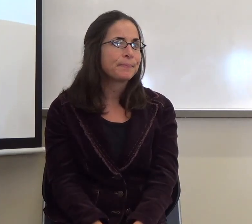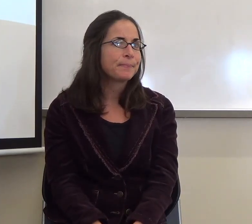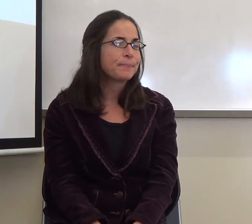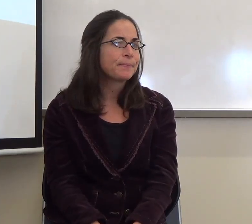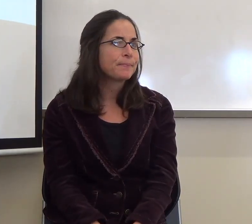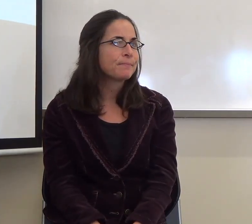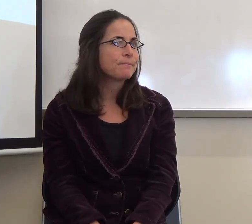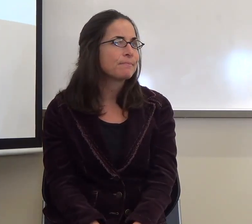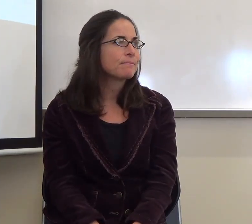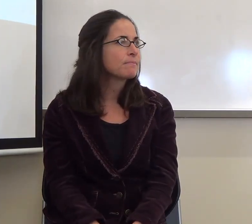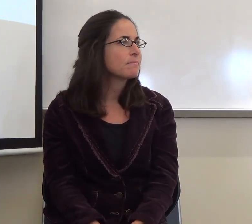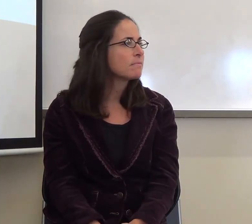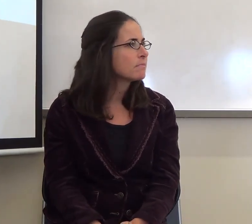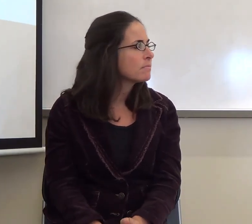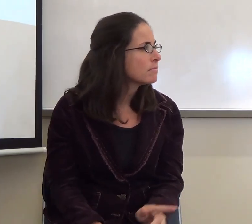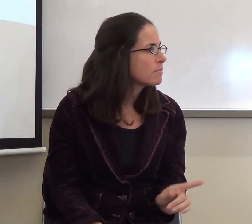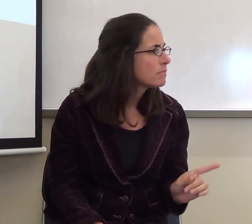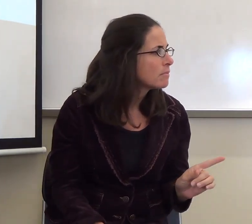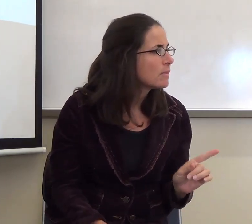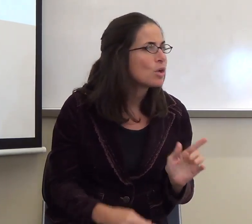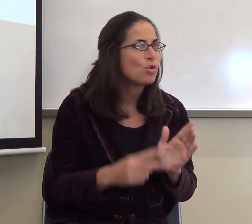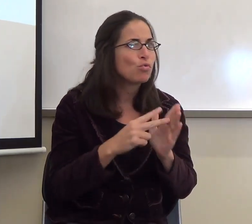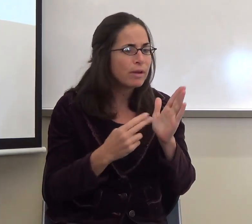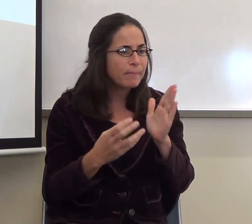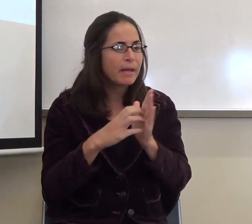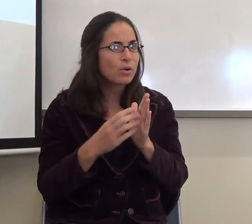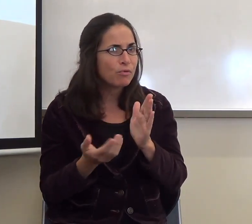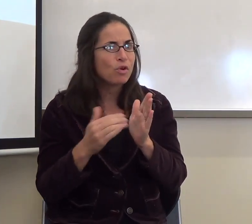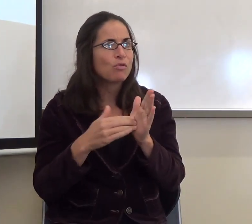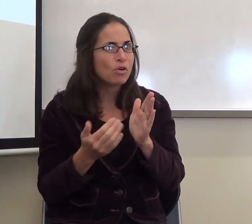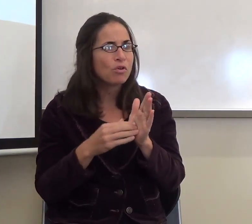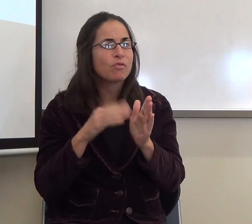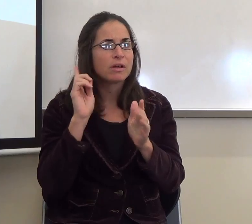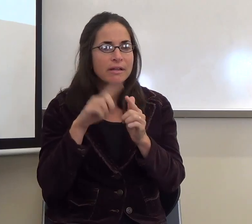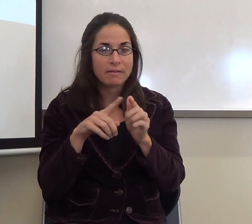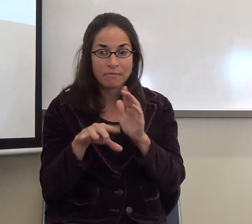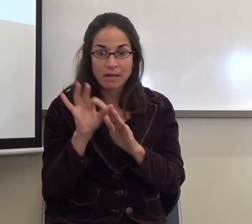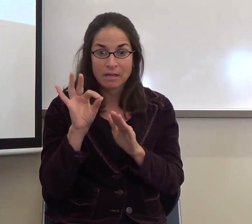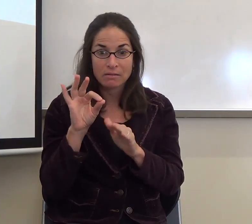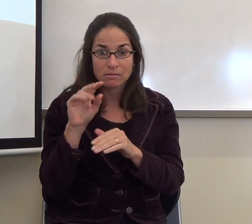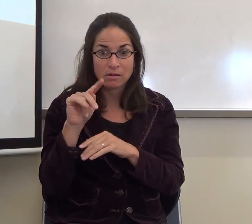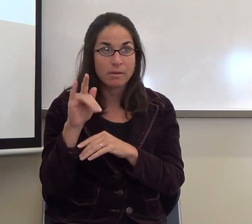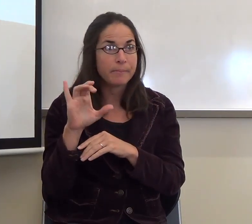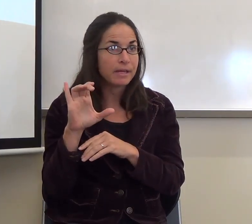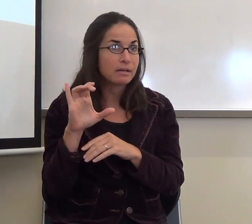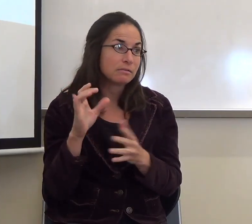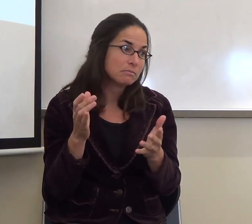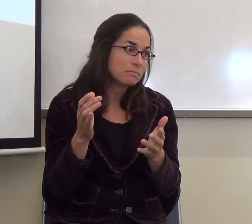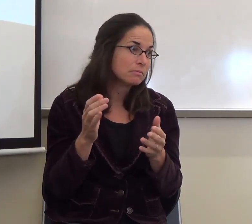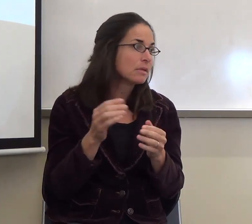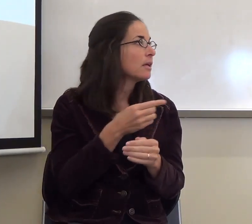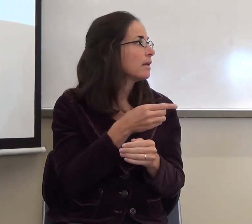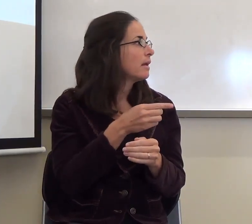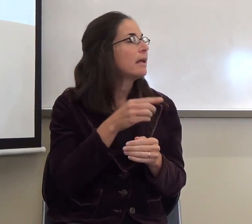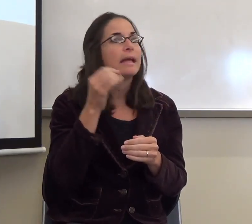You read the paragraph every time the topic, so you don't feel like. Okay, so if you have a topic